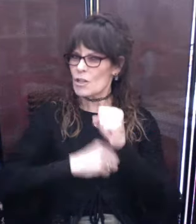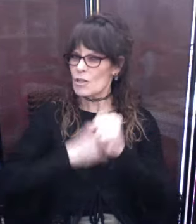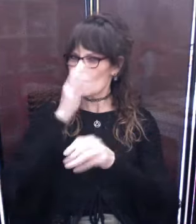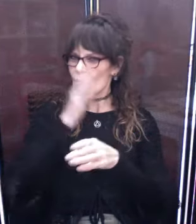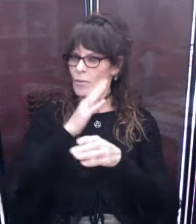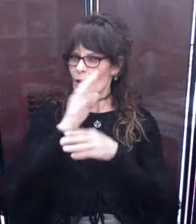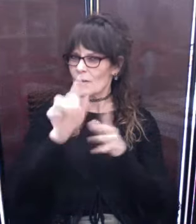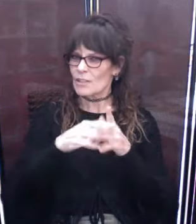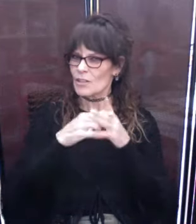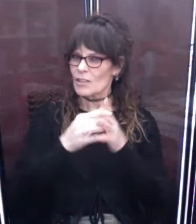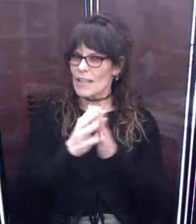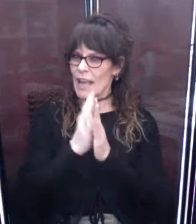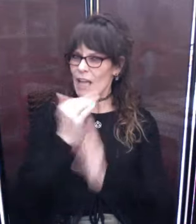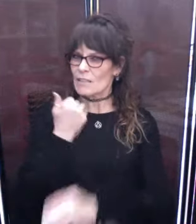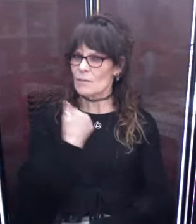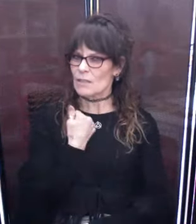ask myself, is this all there is?